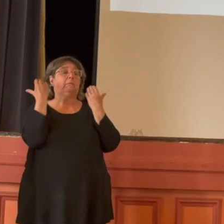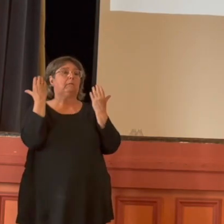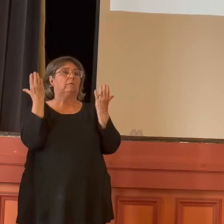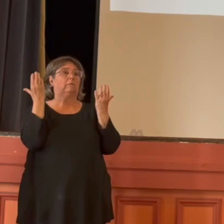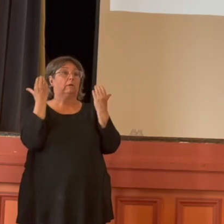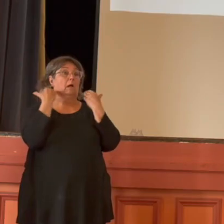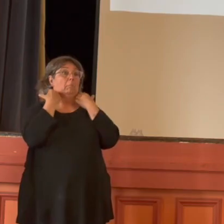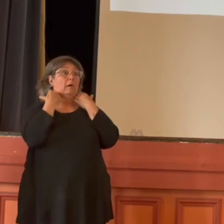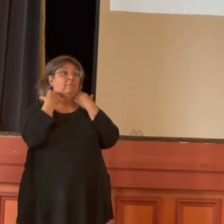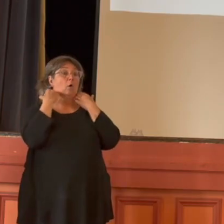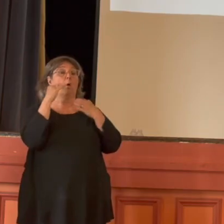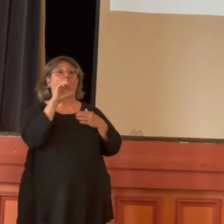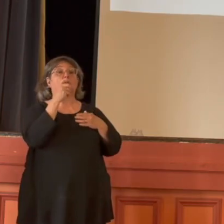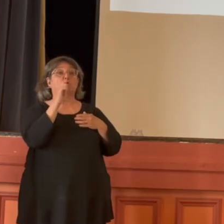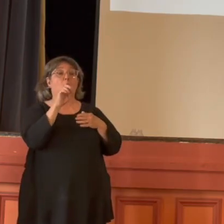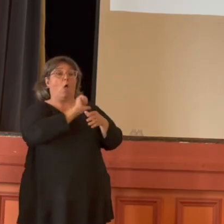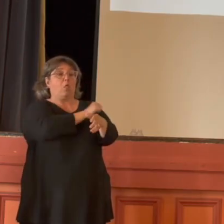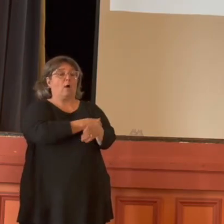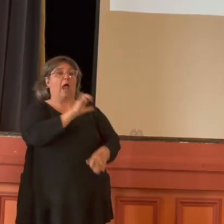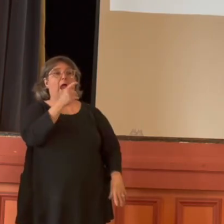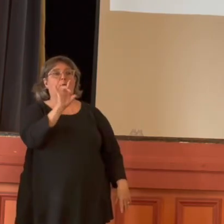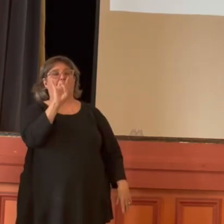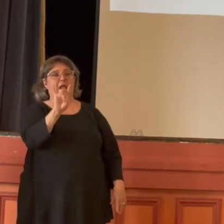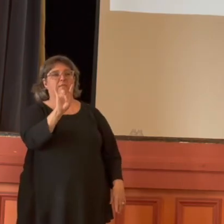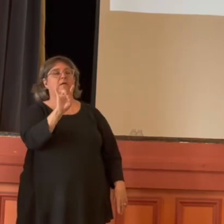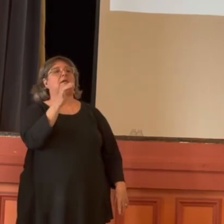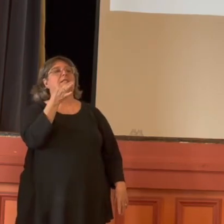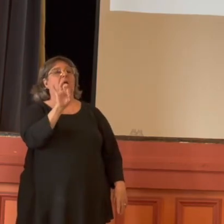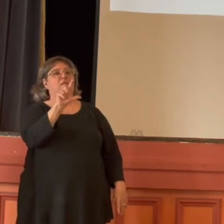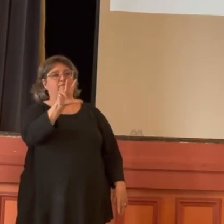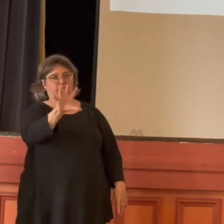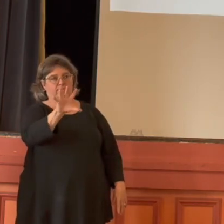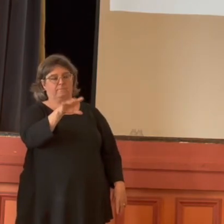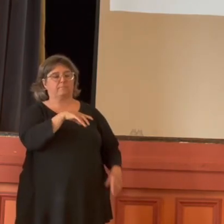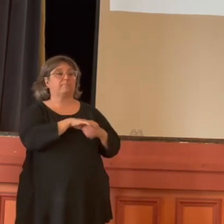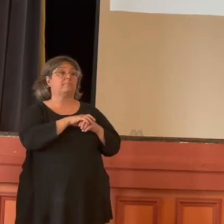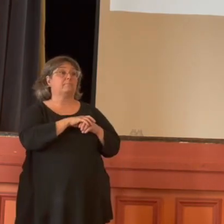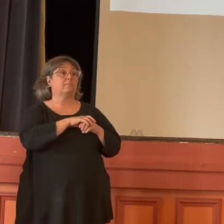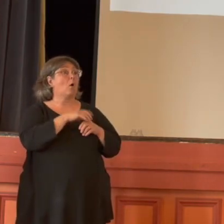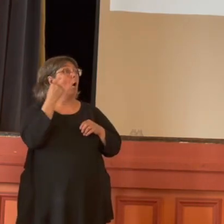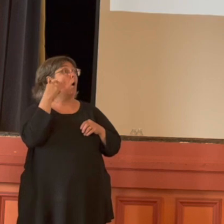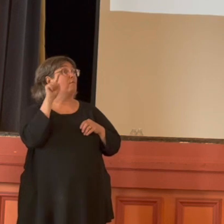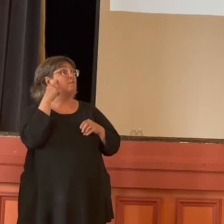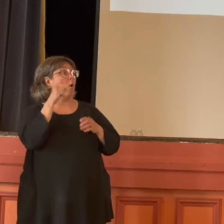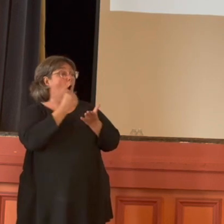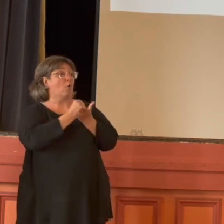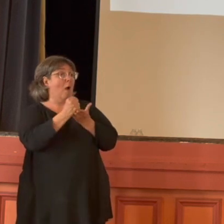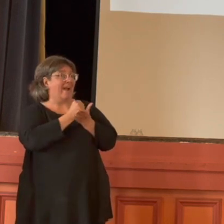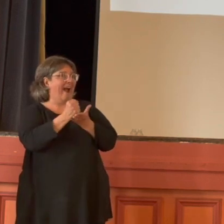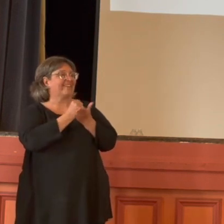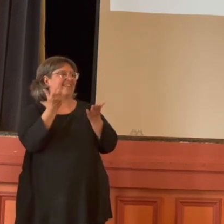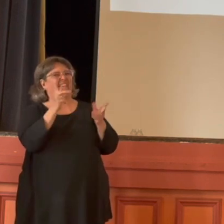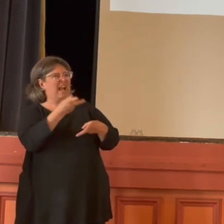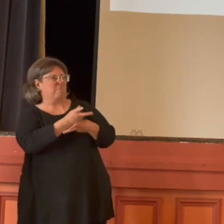the Buffalo Sewer Authority was founded on April 8th, 1935, to take out a giant credit card